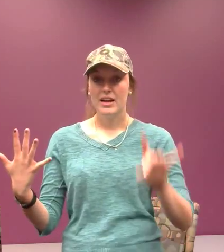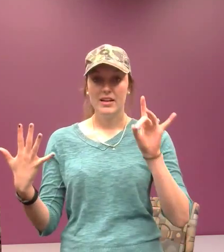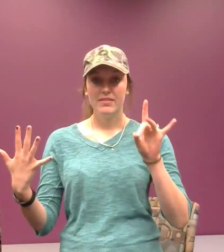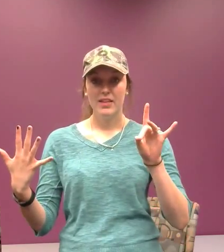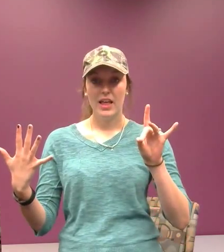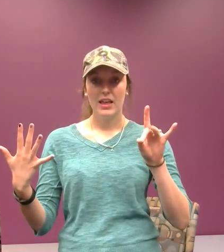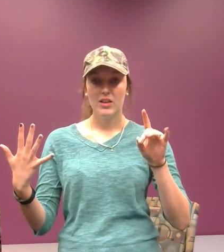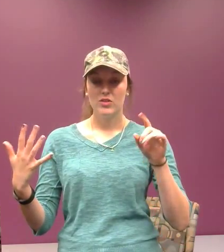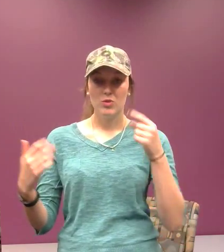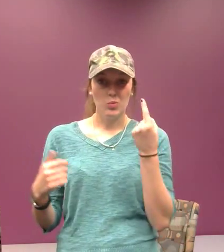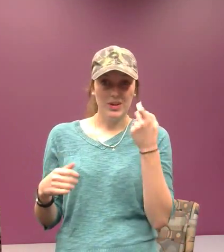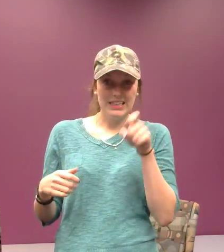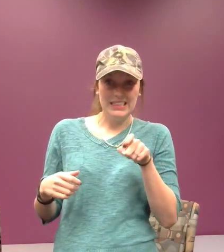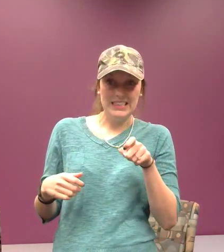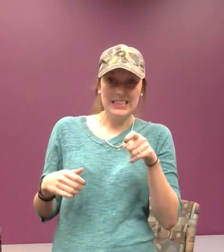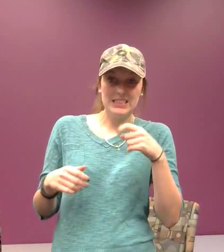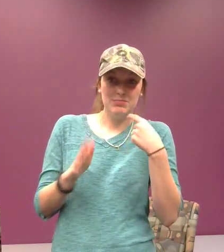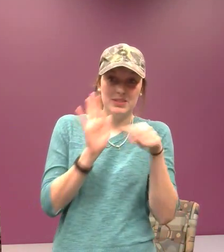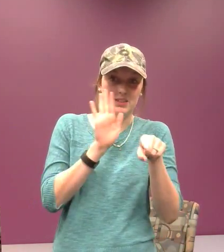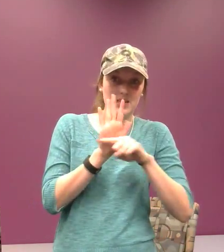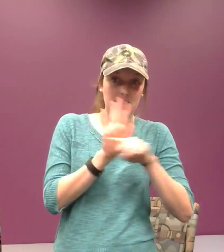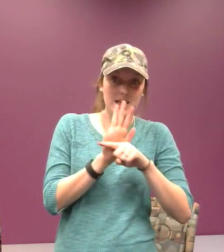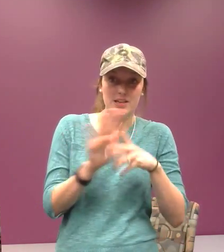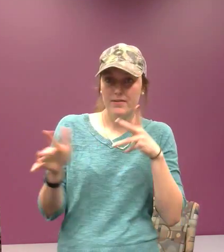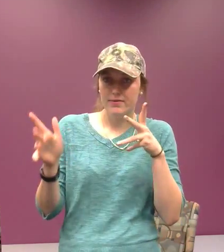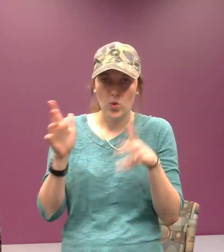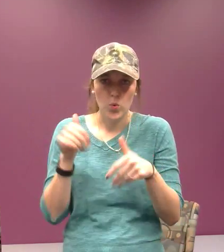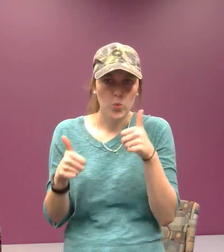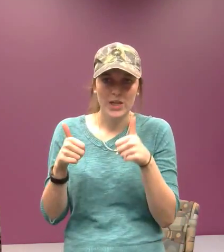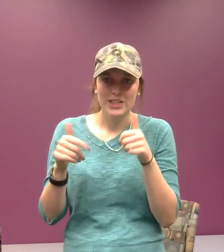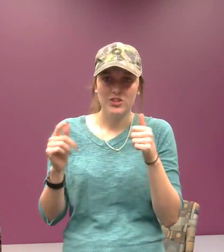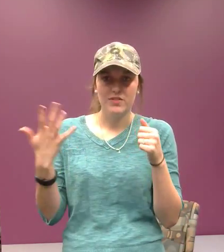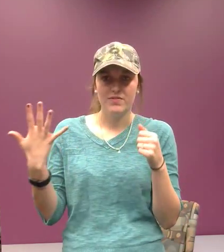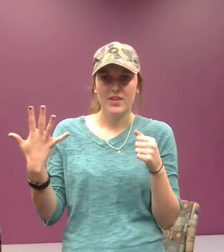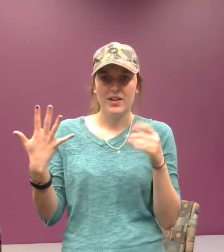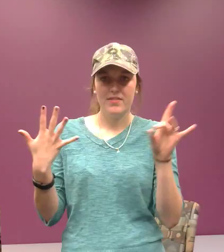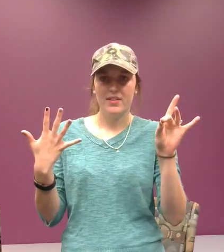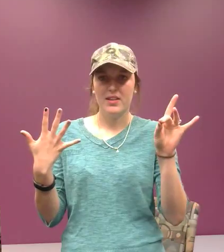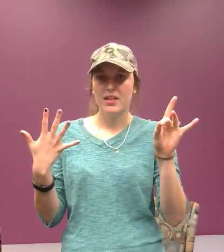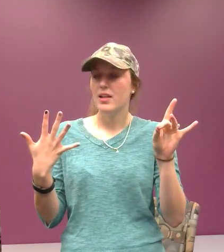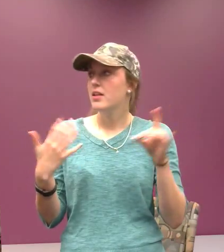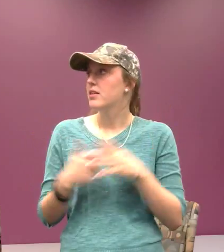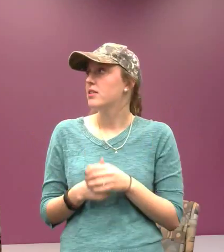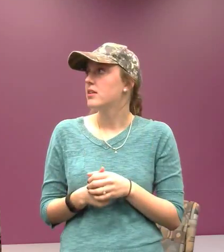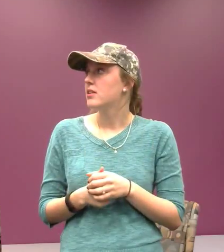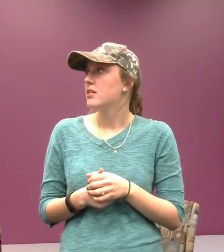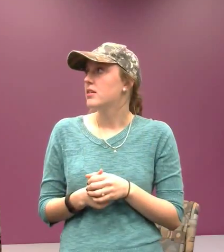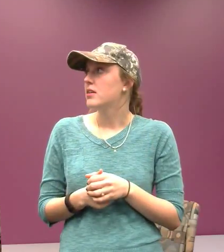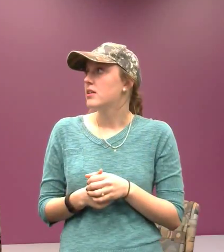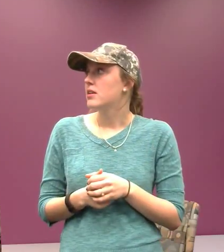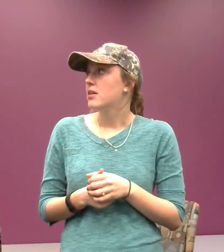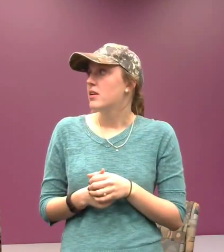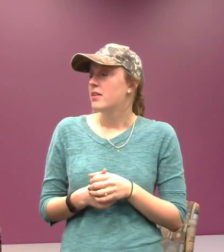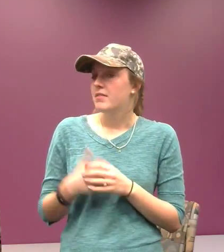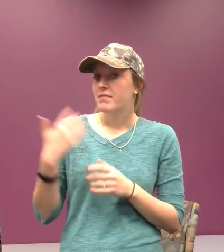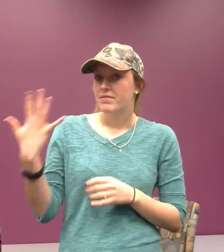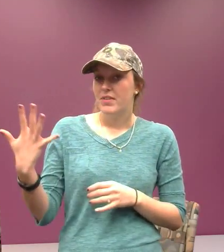sorry, needs to be negative. So, for instance, if I took a plus 5 and a minus 8 and combined them